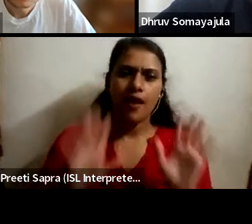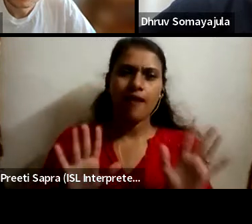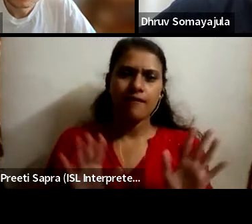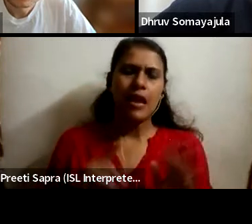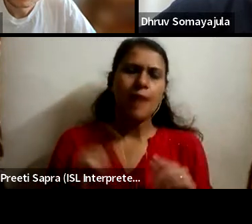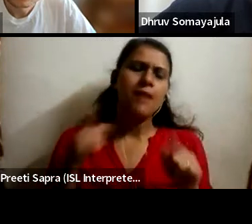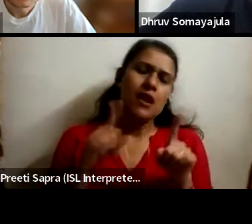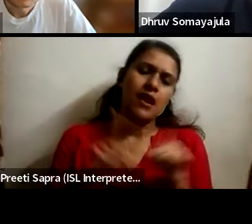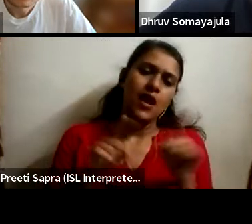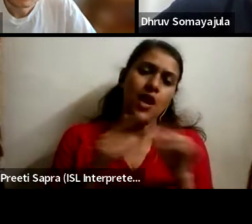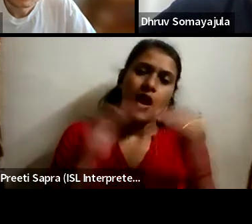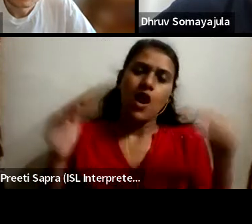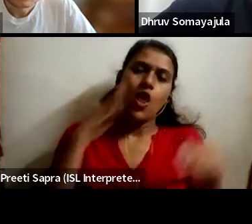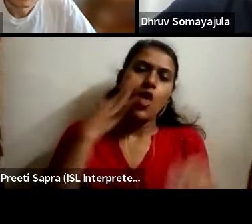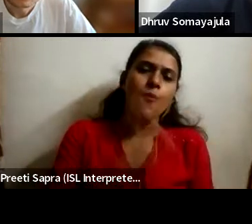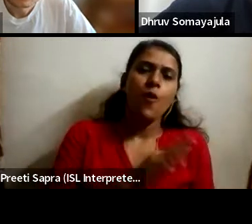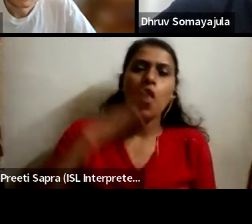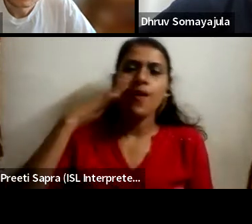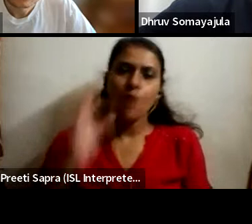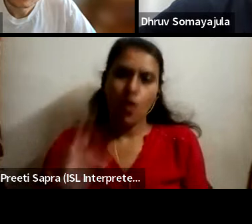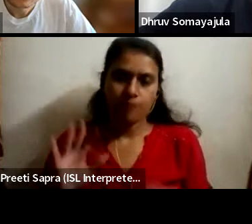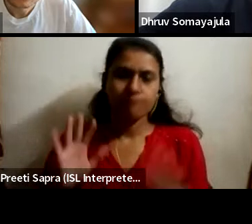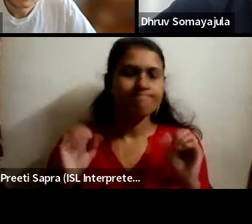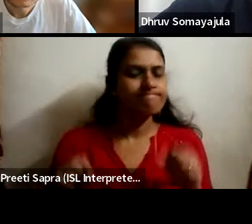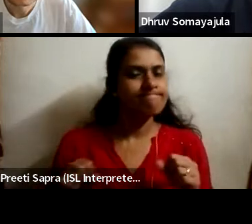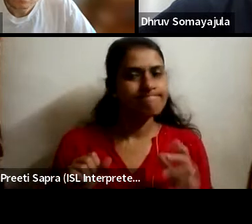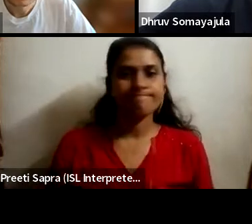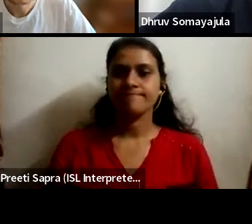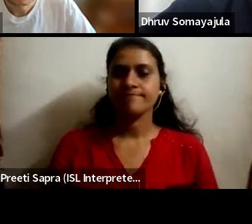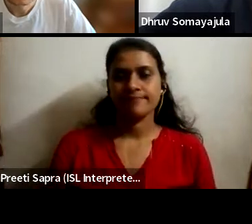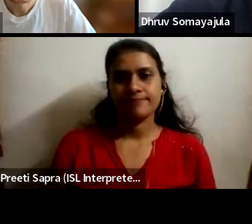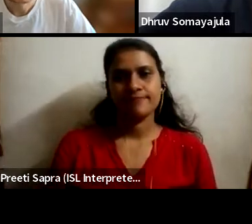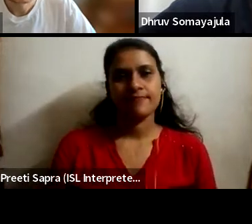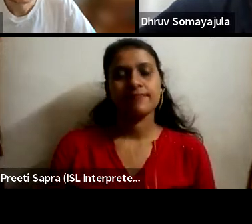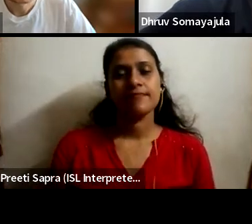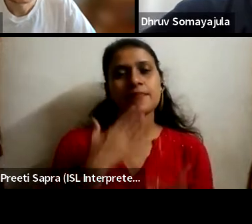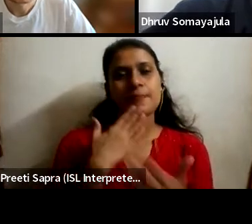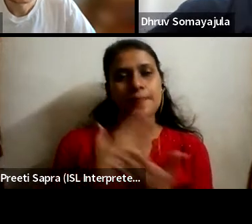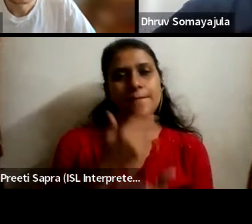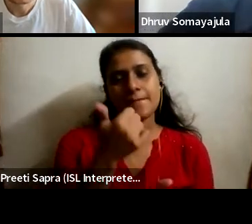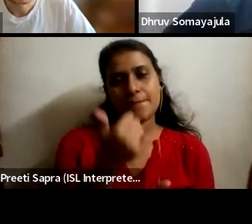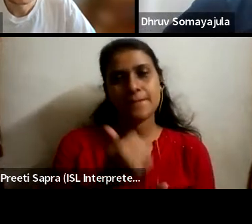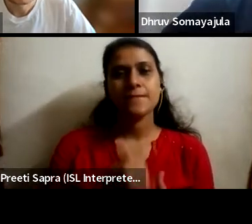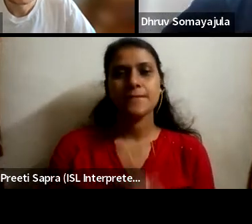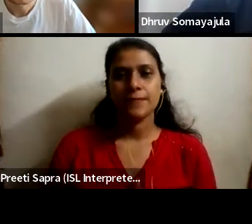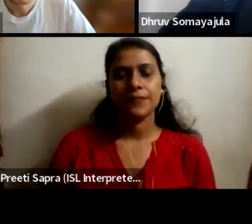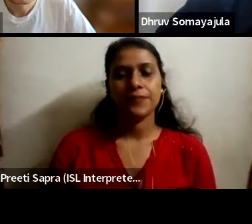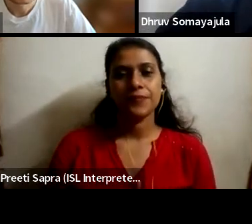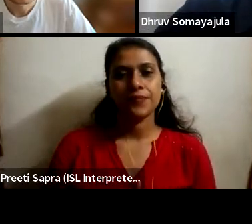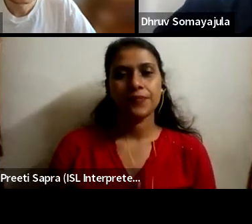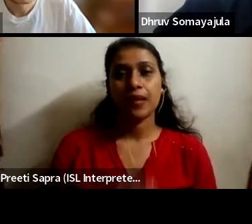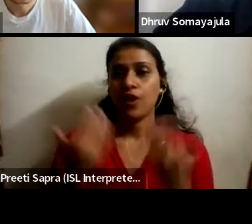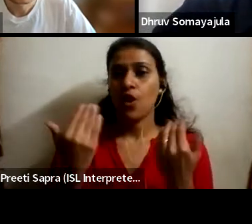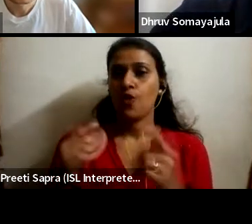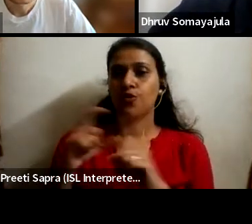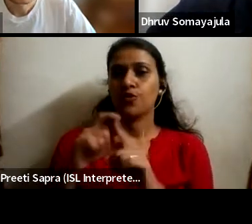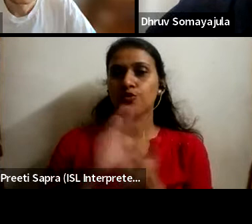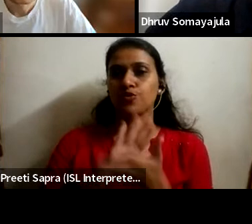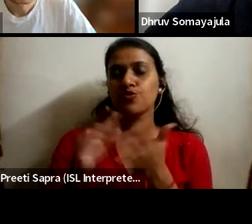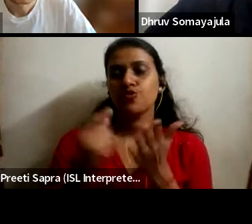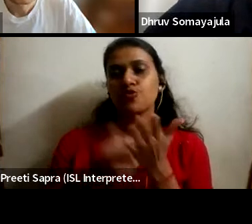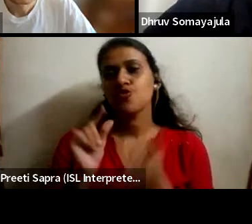equally crucial and important. Yeah. Thank you. Thanks a lot, Udbhav. Dhruv, from